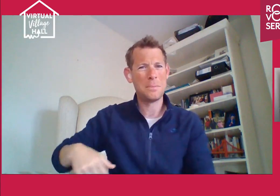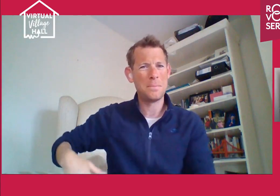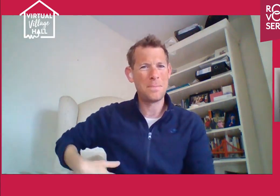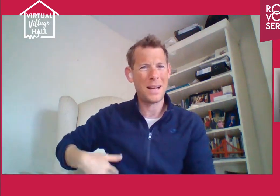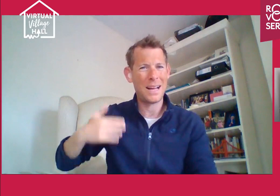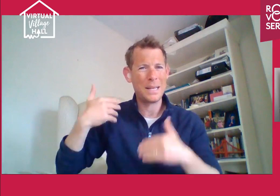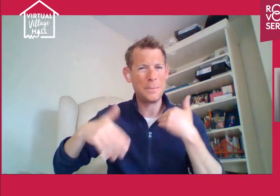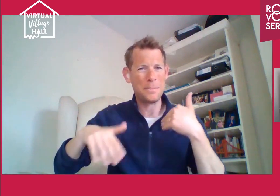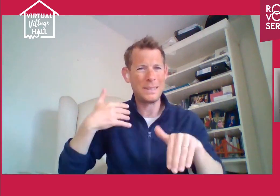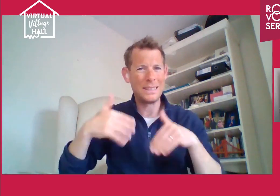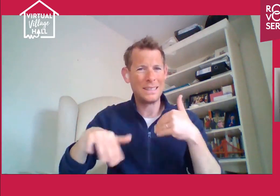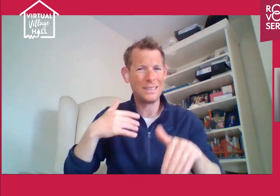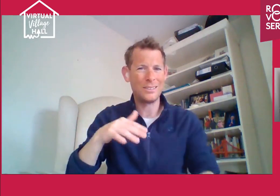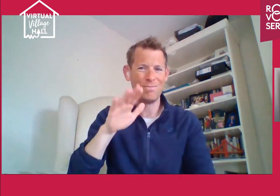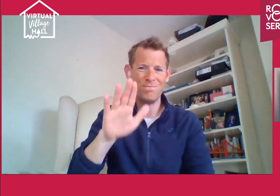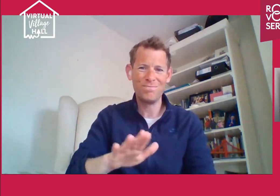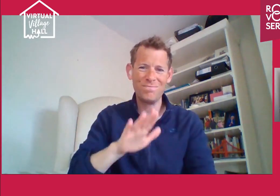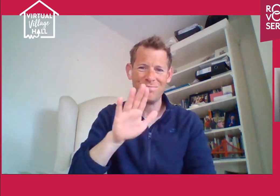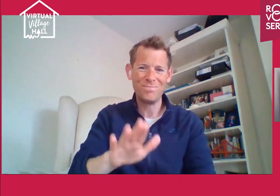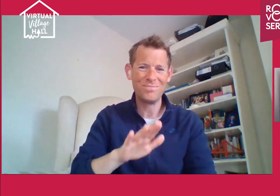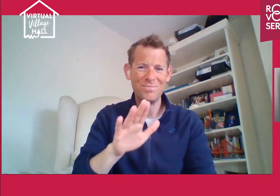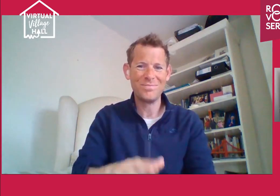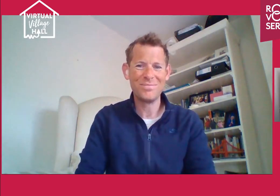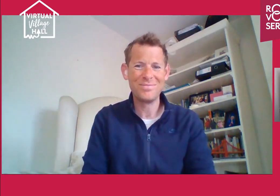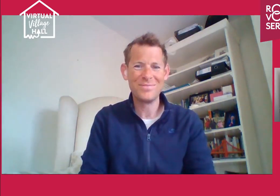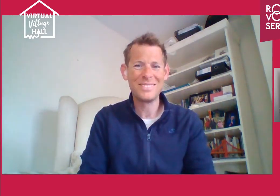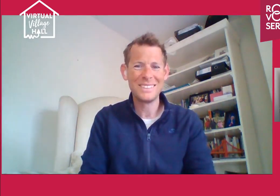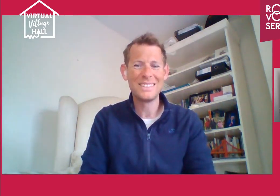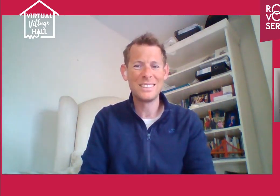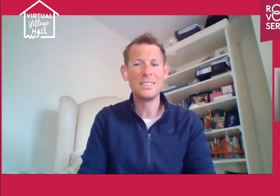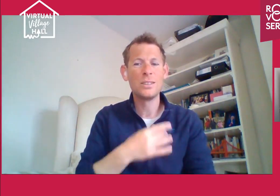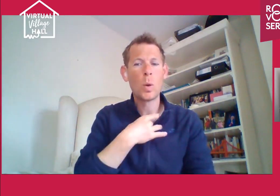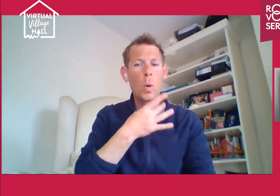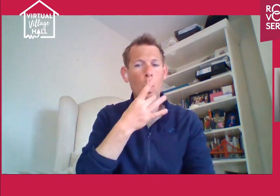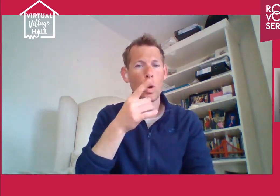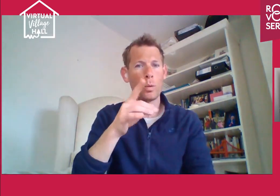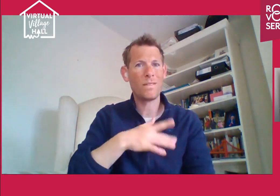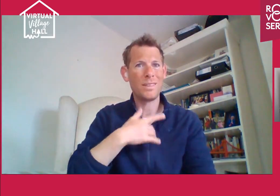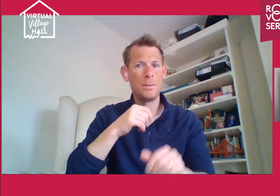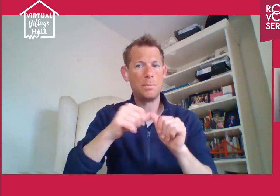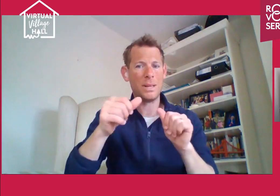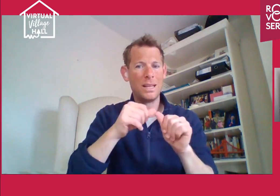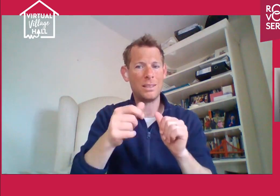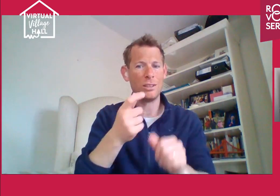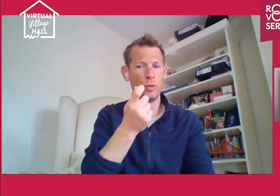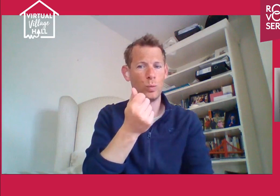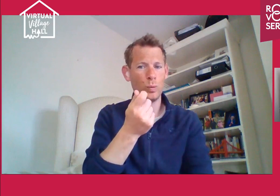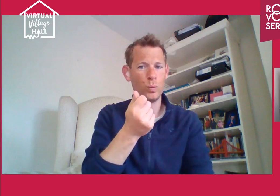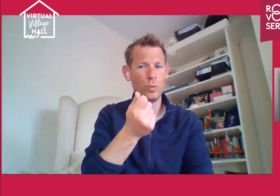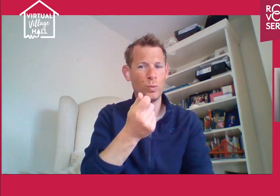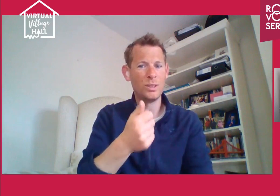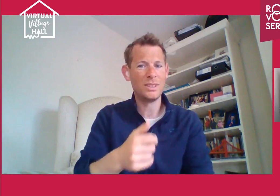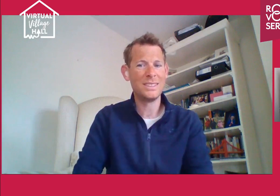Oh, Amanda, you got back pain. I'm sorry to hear that. Hopefully you'll feel better